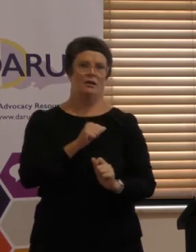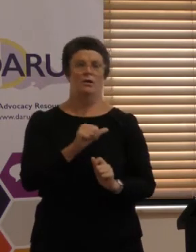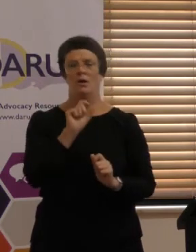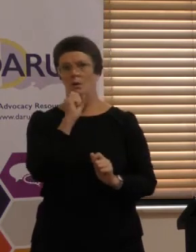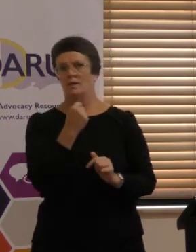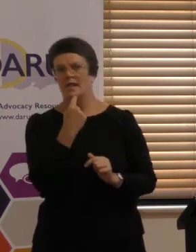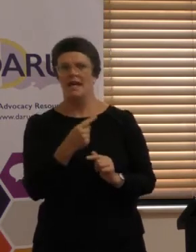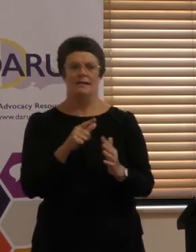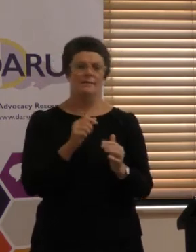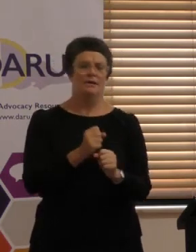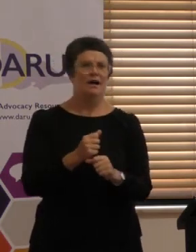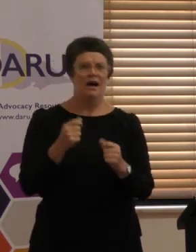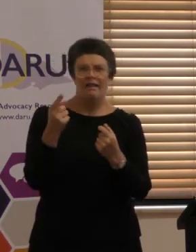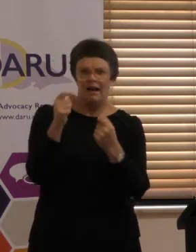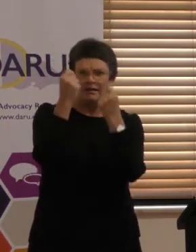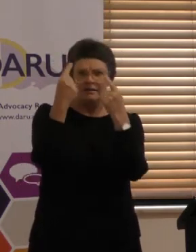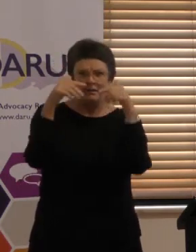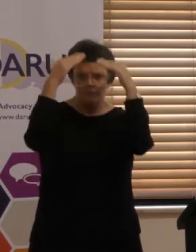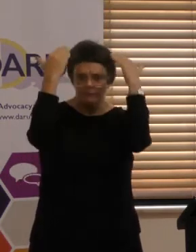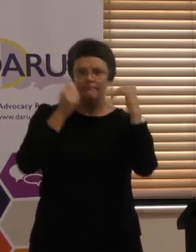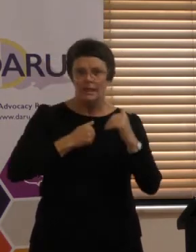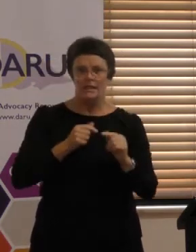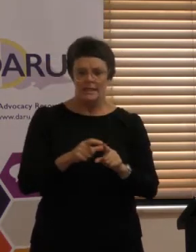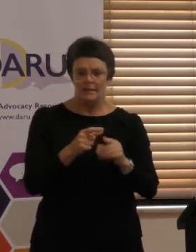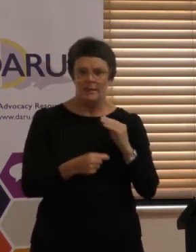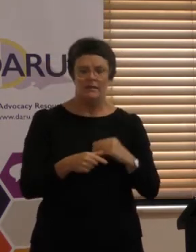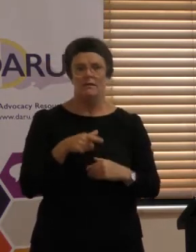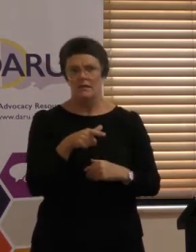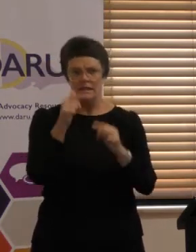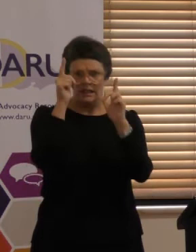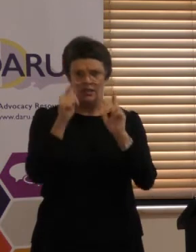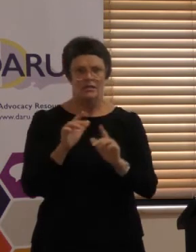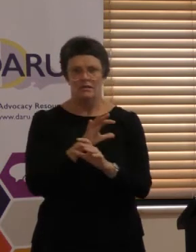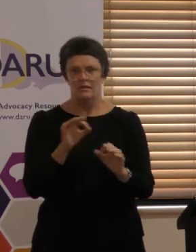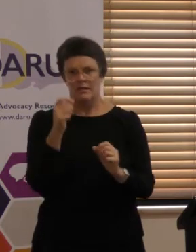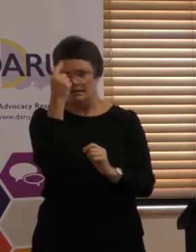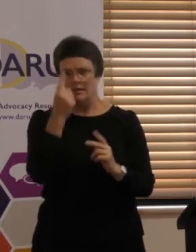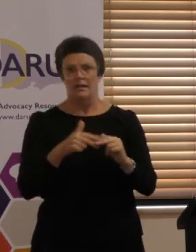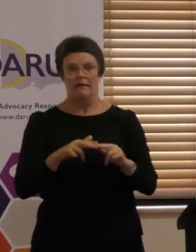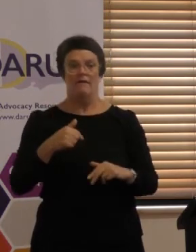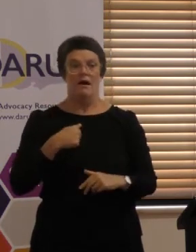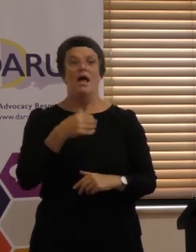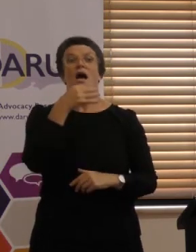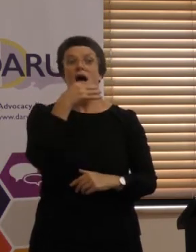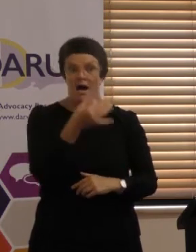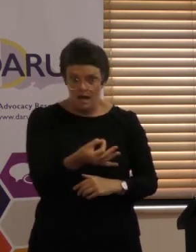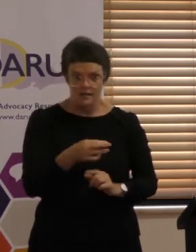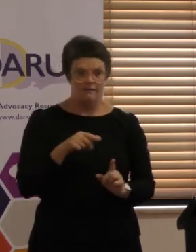doesn't understand my disability. They don't understand that if I ask for this thing, it's because I'm